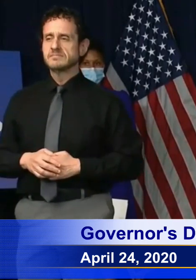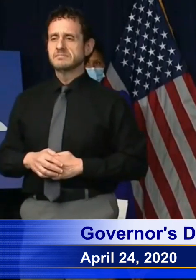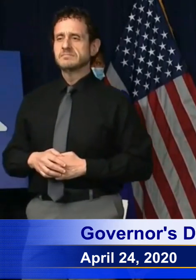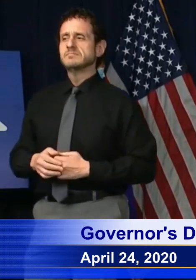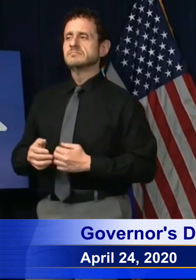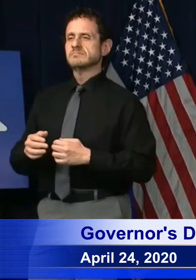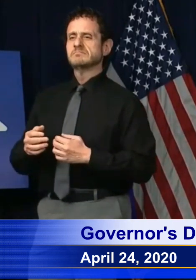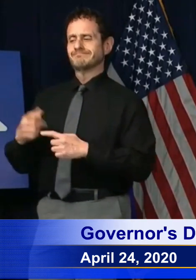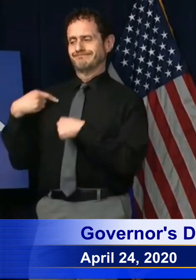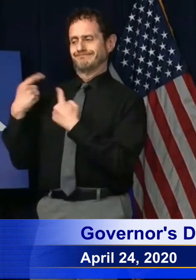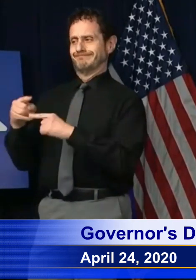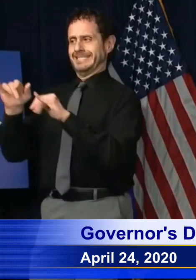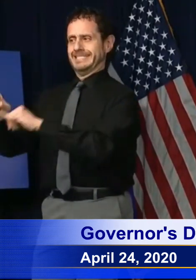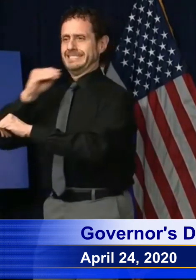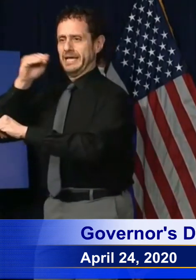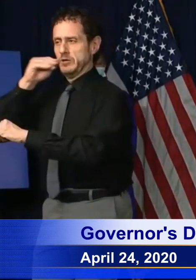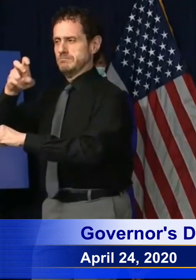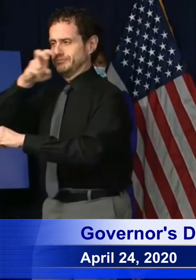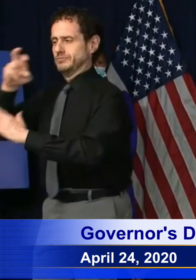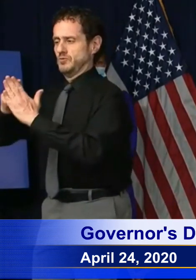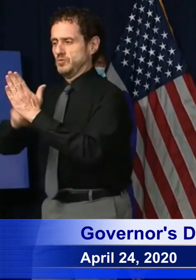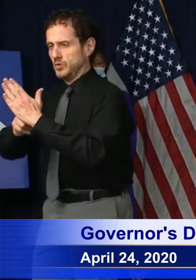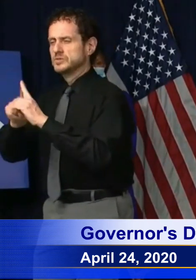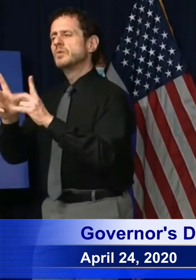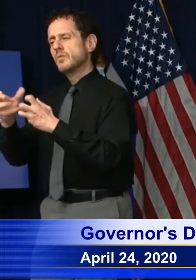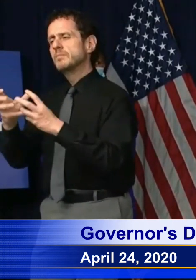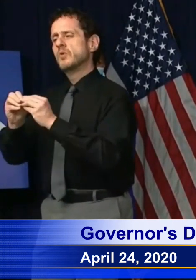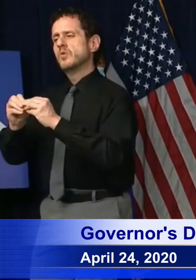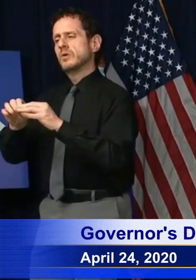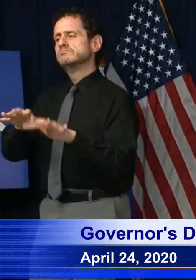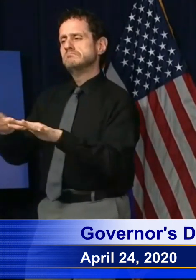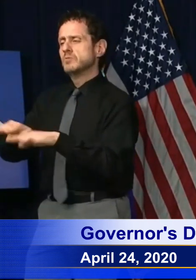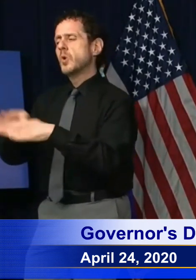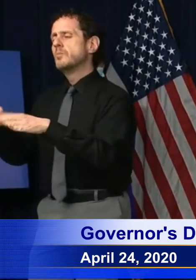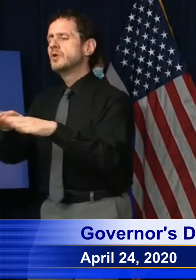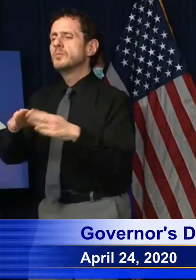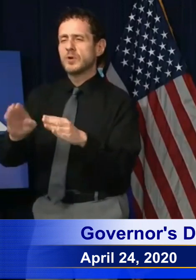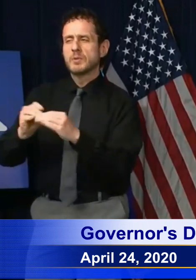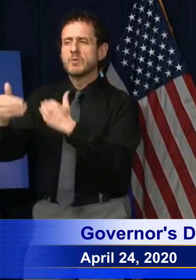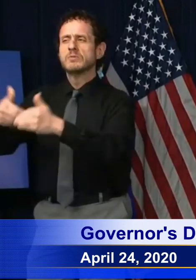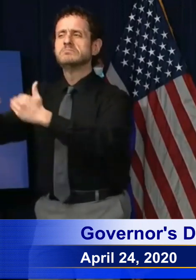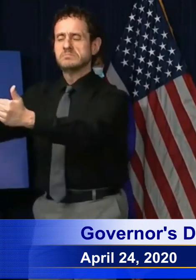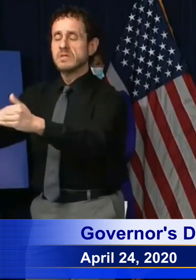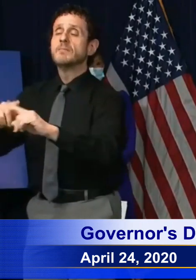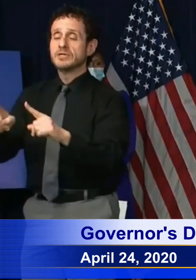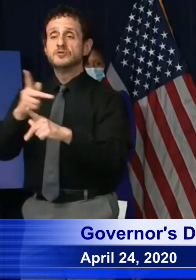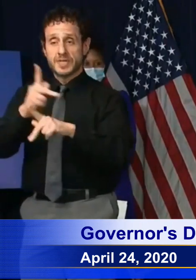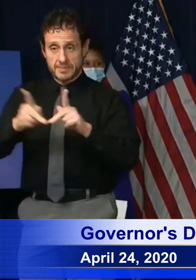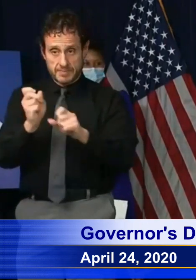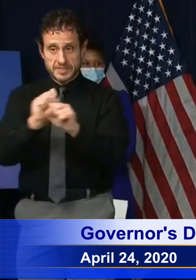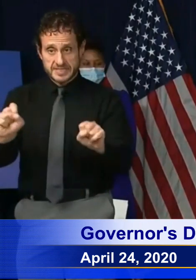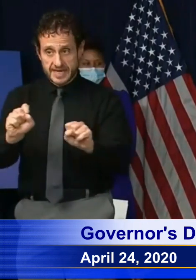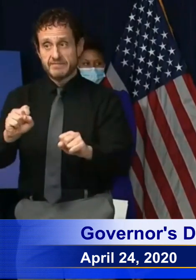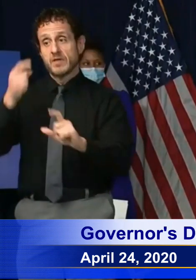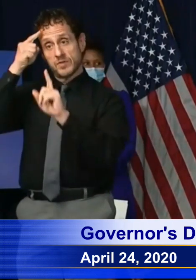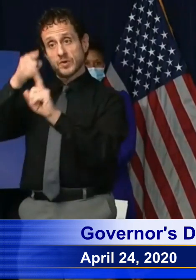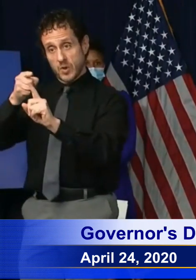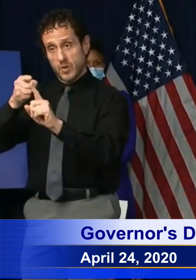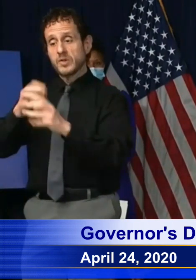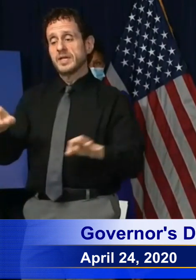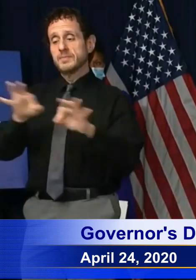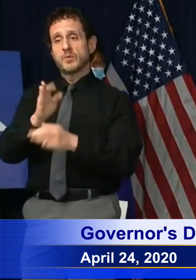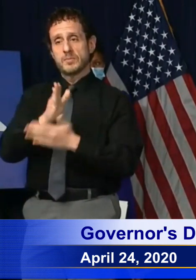restrictions, get our economy going, and keep the residents of our state safe is the expansion of testing for